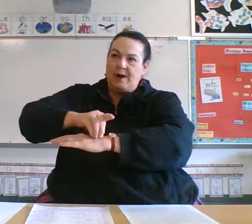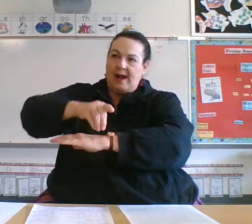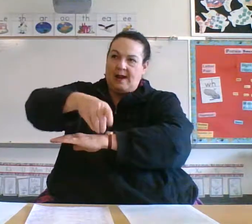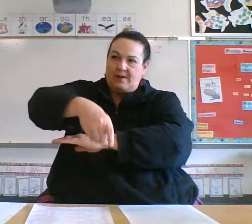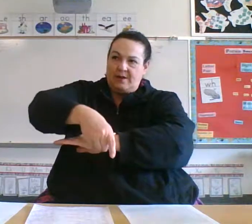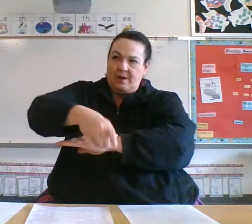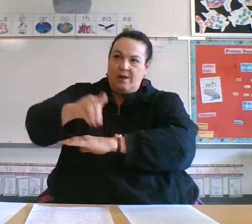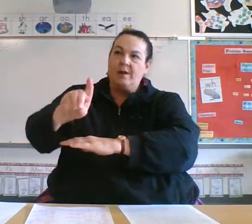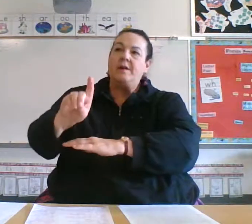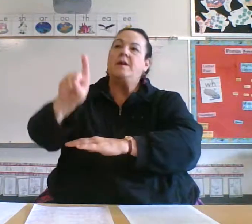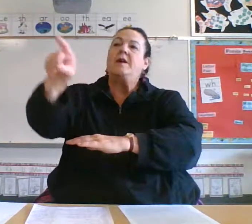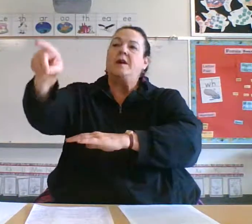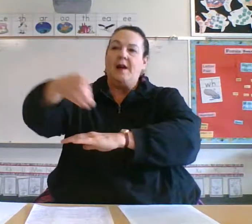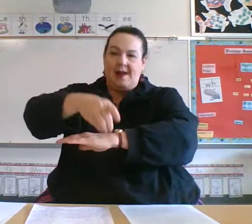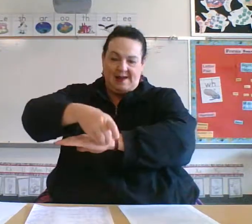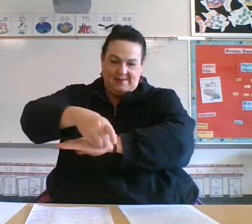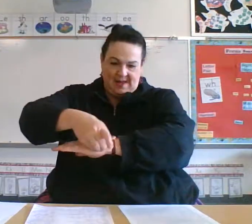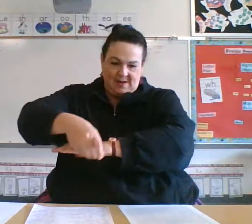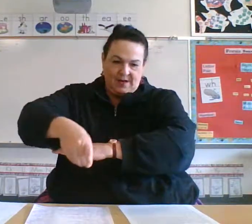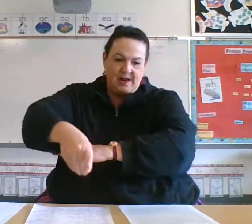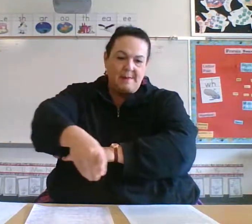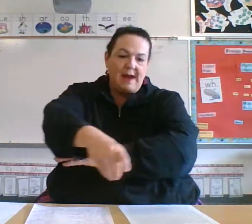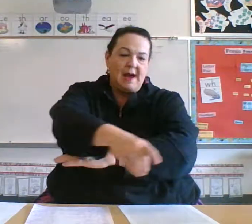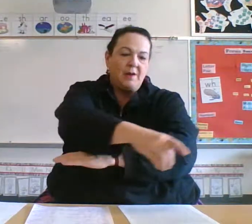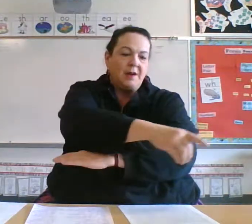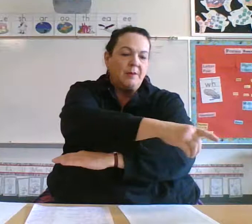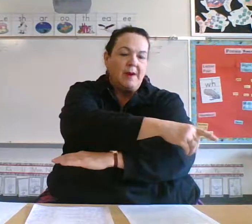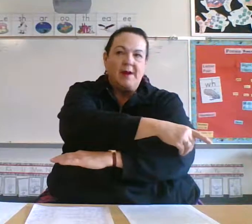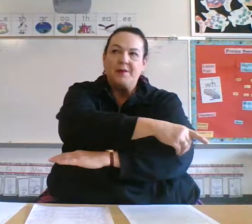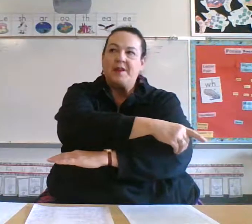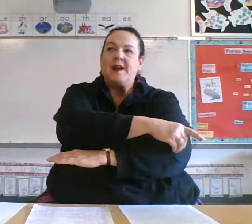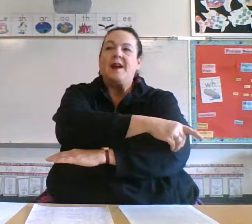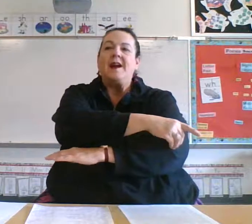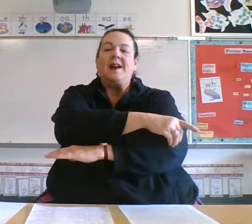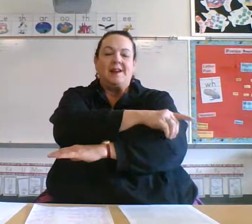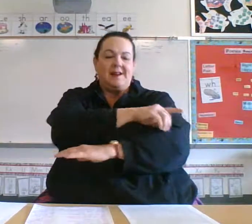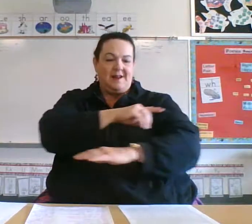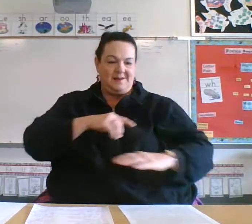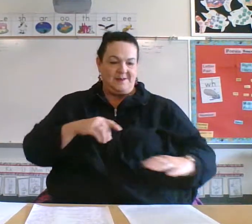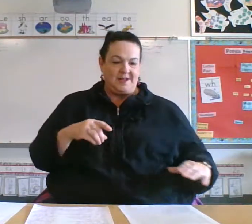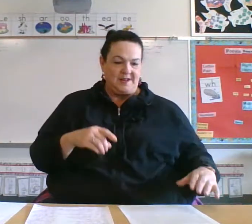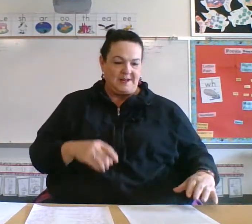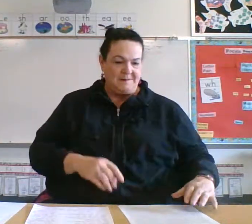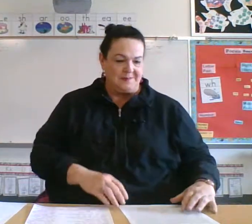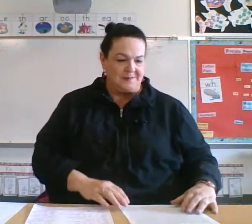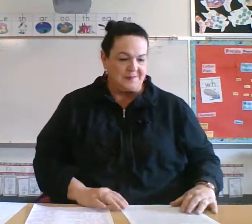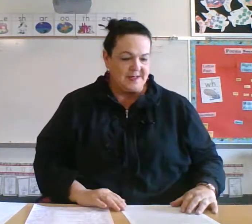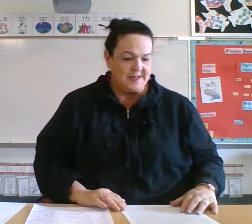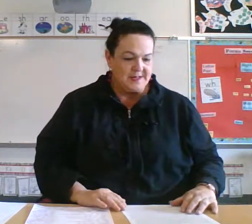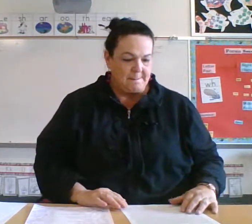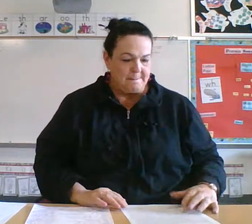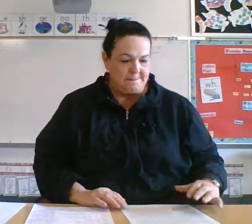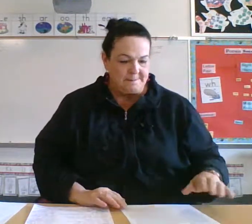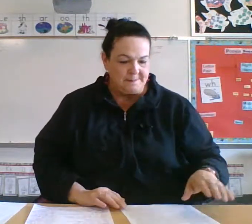hand. And now come out and around. There you go. There you go. Dumb.